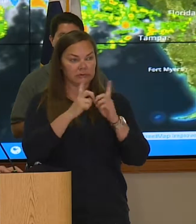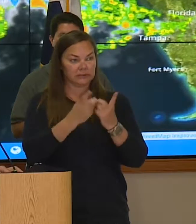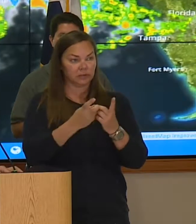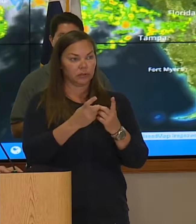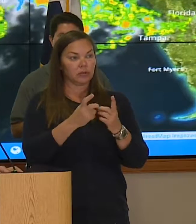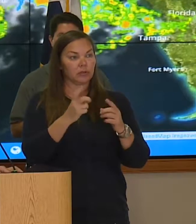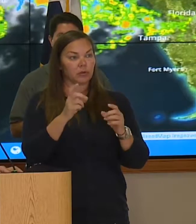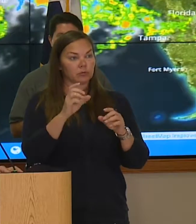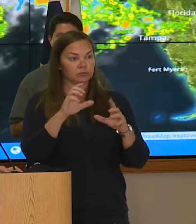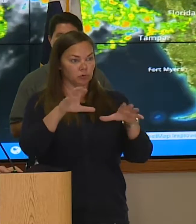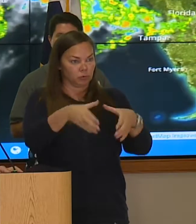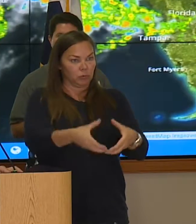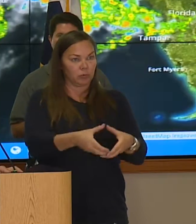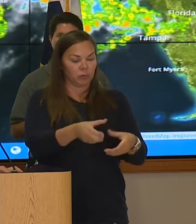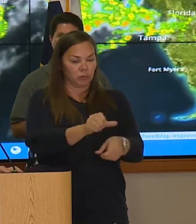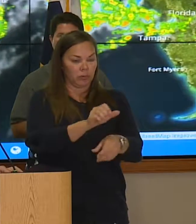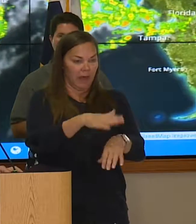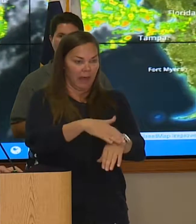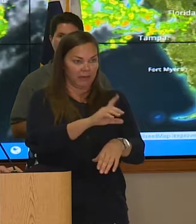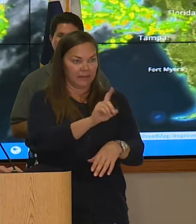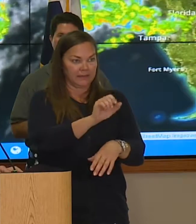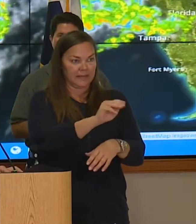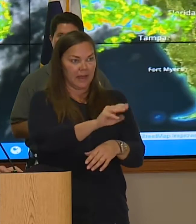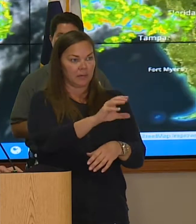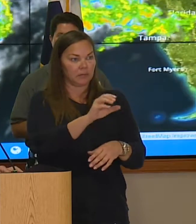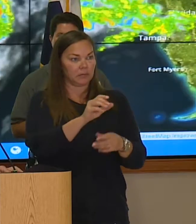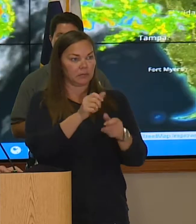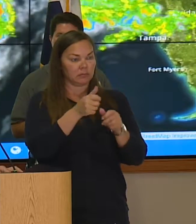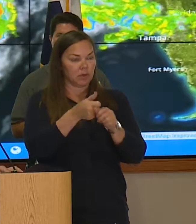crew at the dam along with